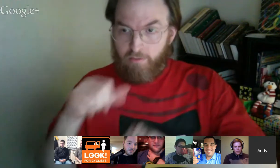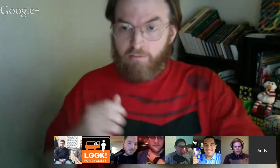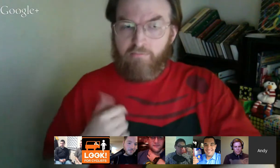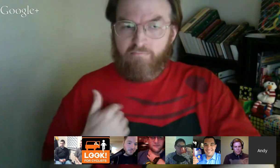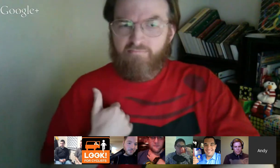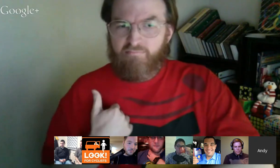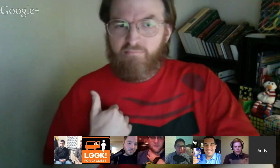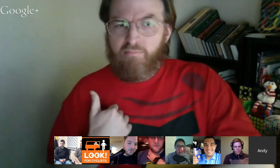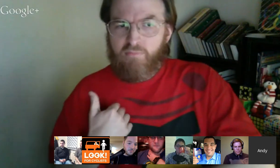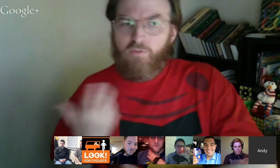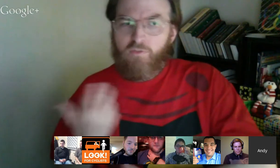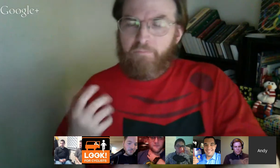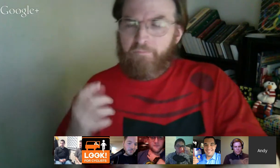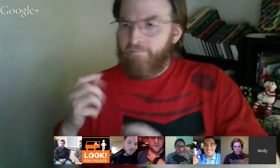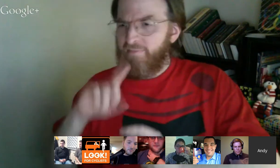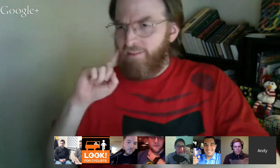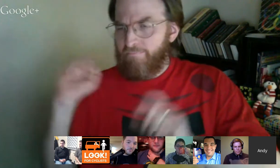I graduated from RIT.